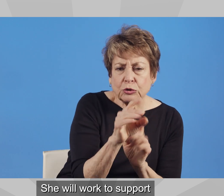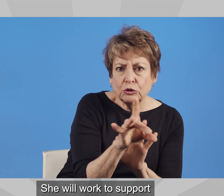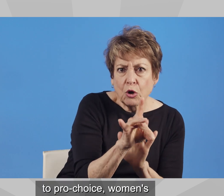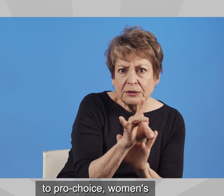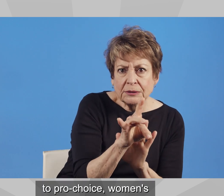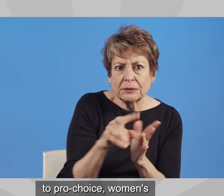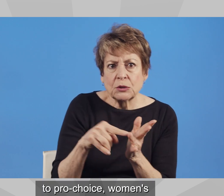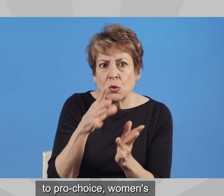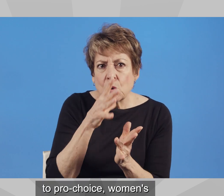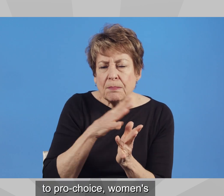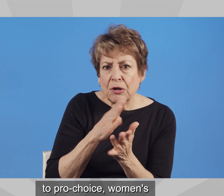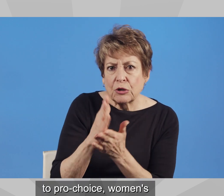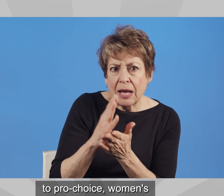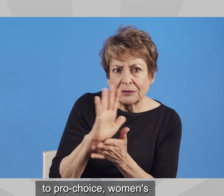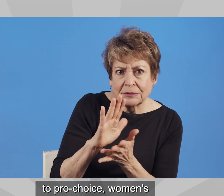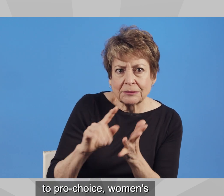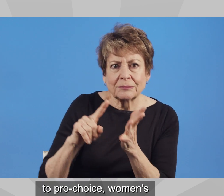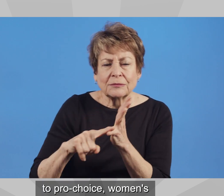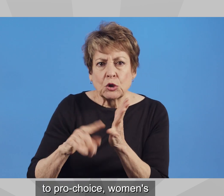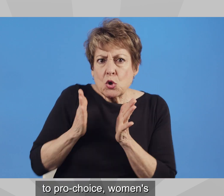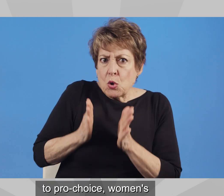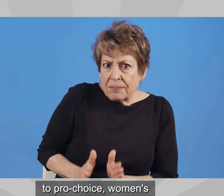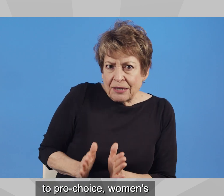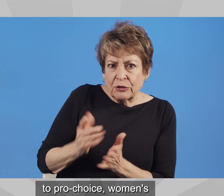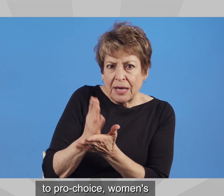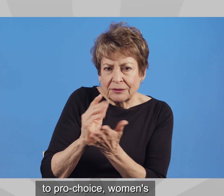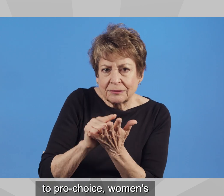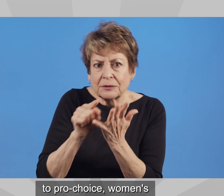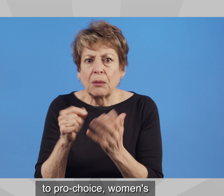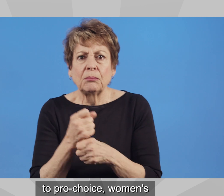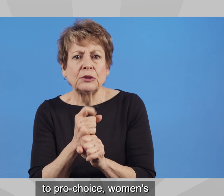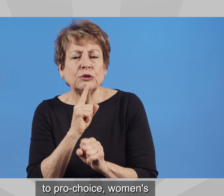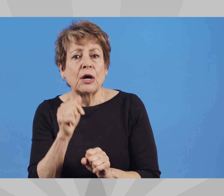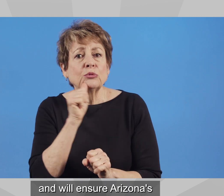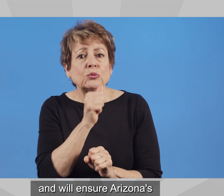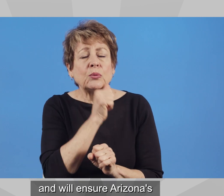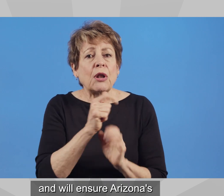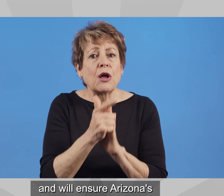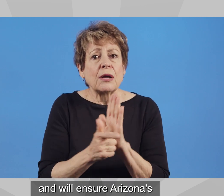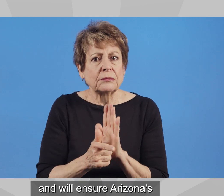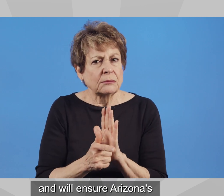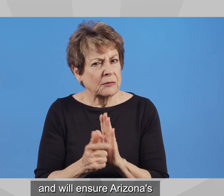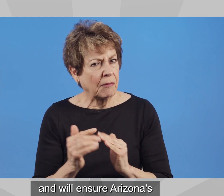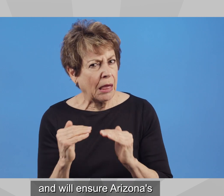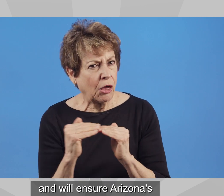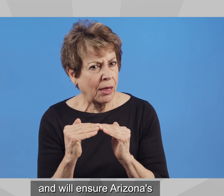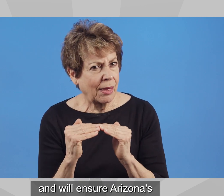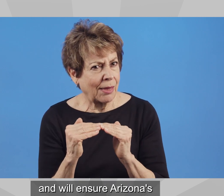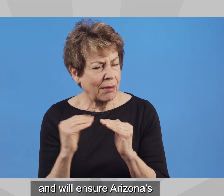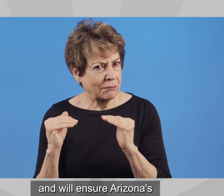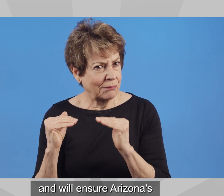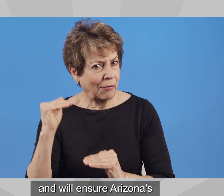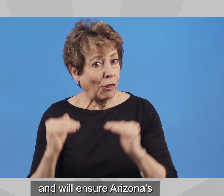are devoted to pro-choice, women's rights, and human rights, and will ensure Arizona's laws